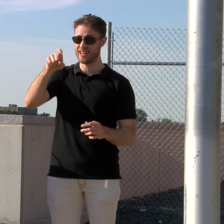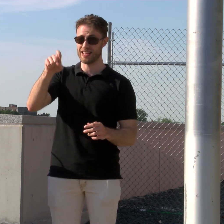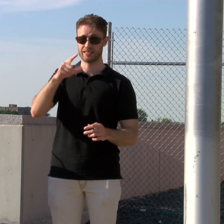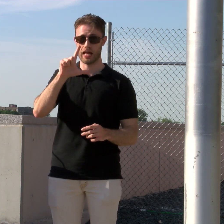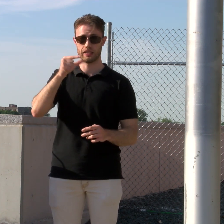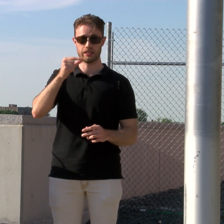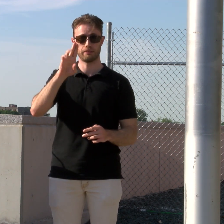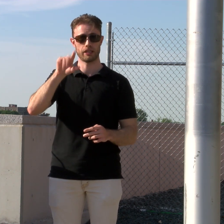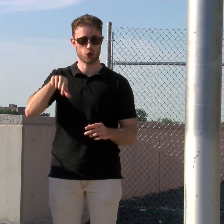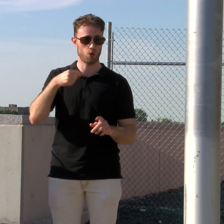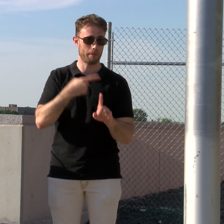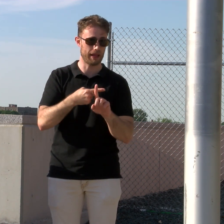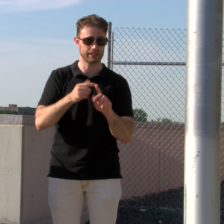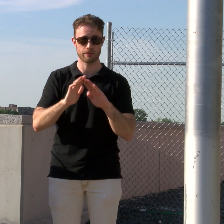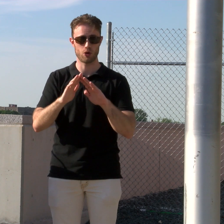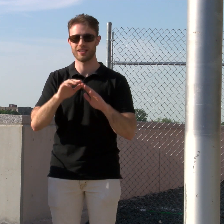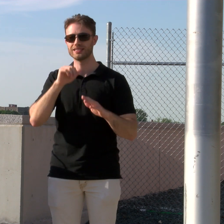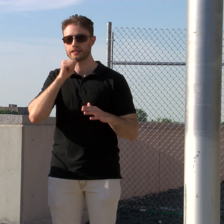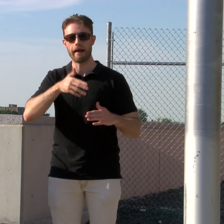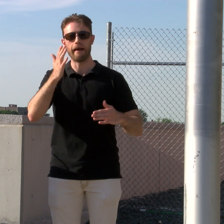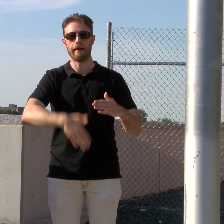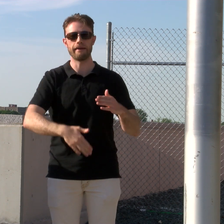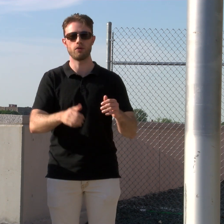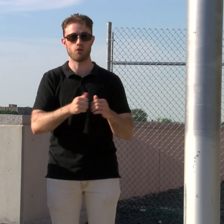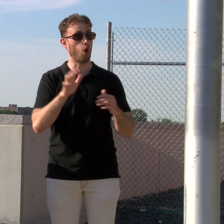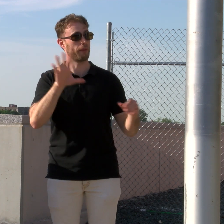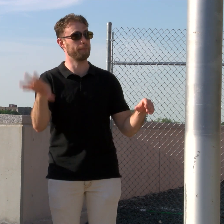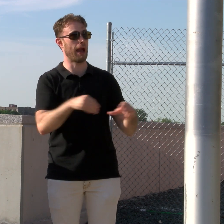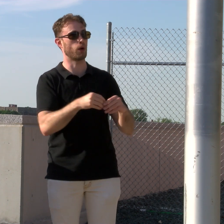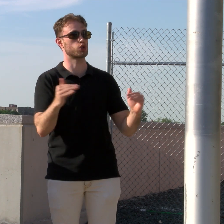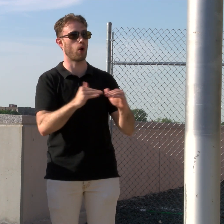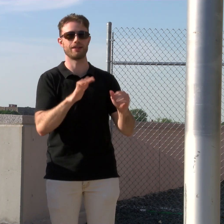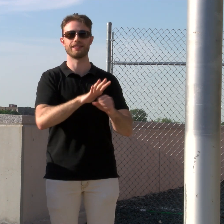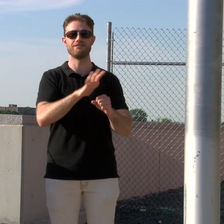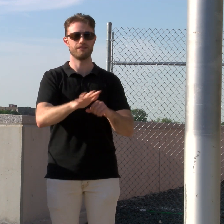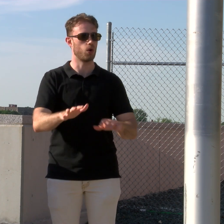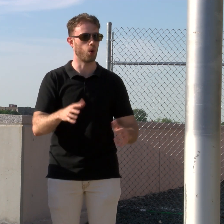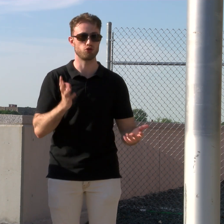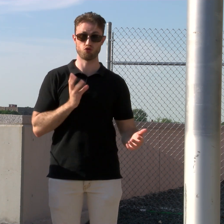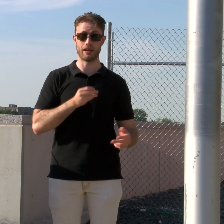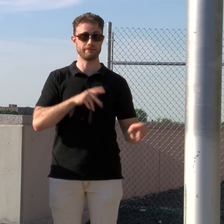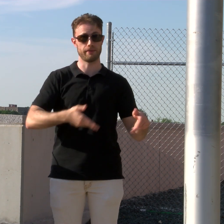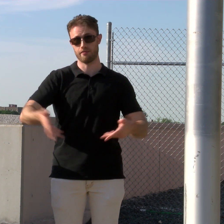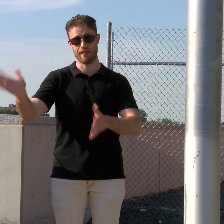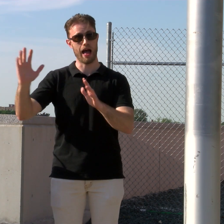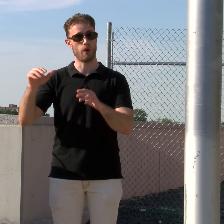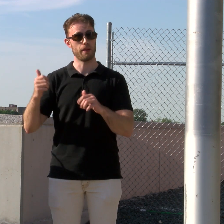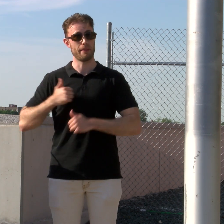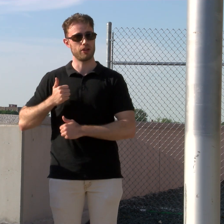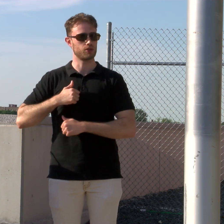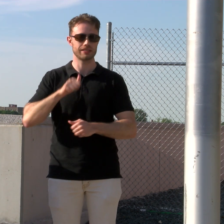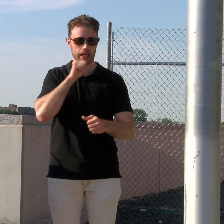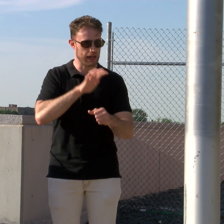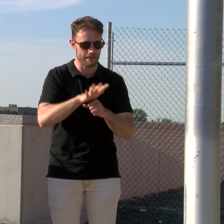plus community do not end with marriage equality or trans people serving in the military. We need access to affordable